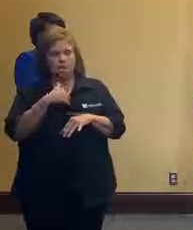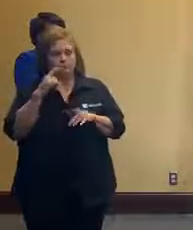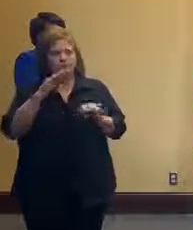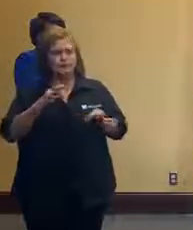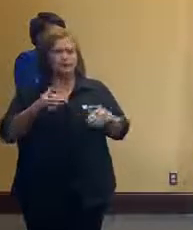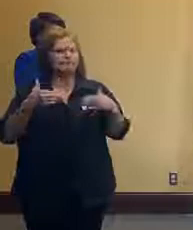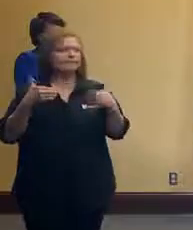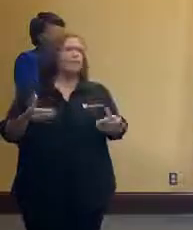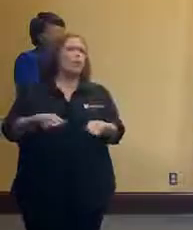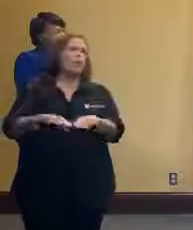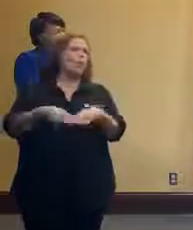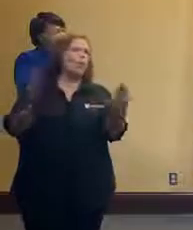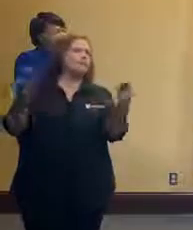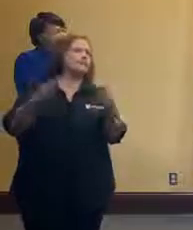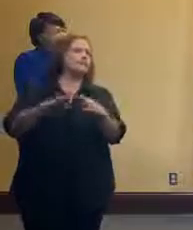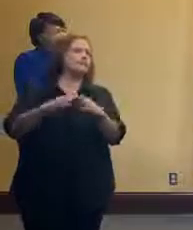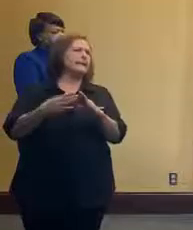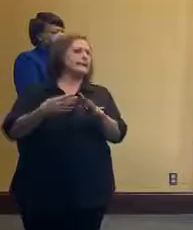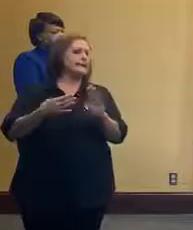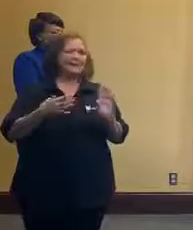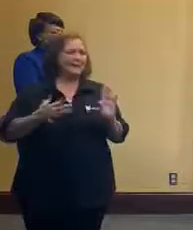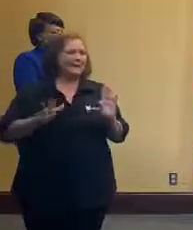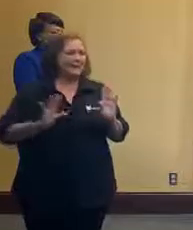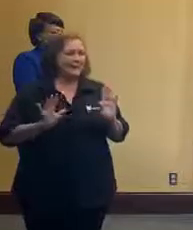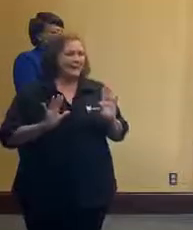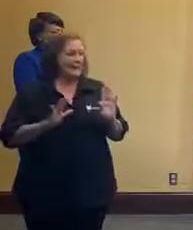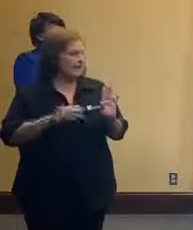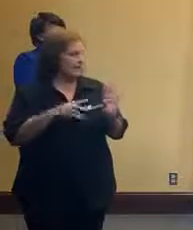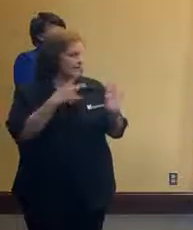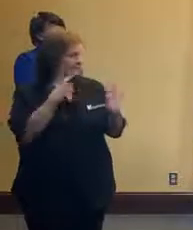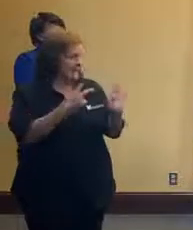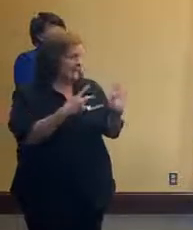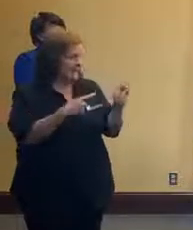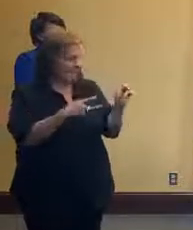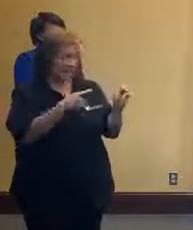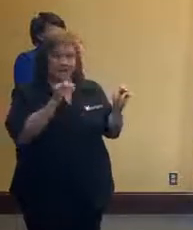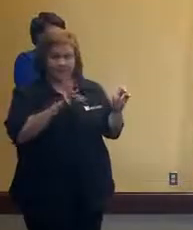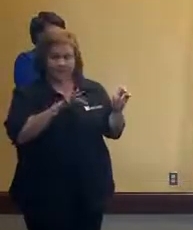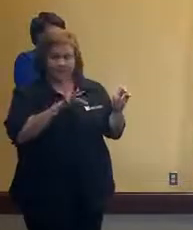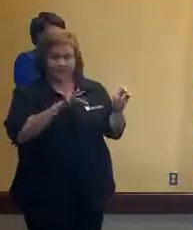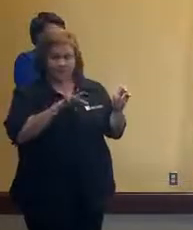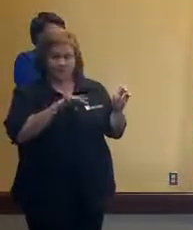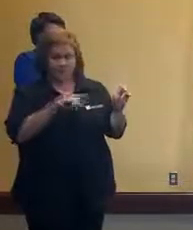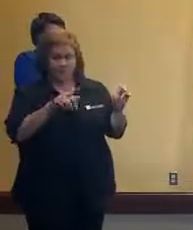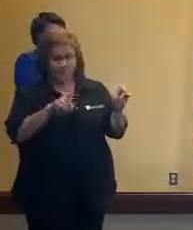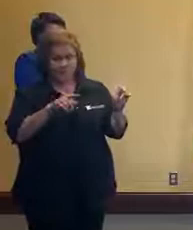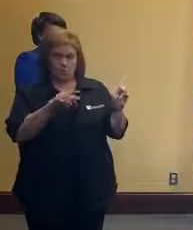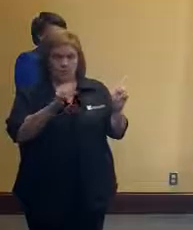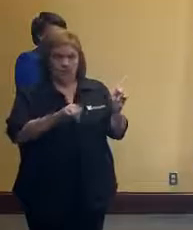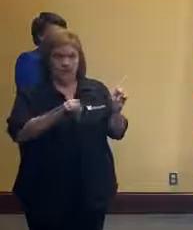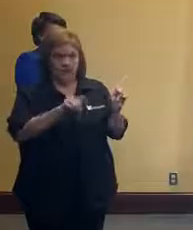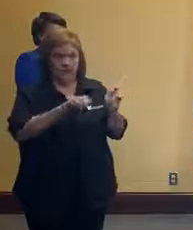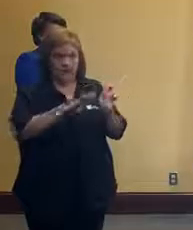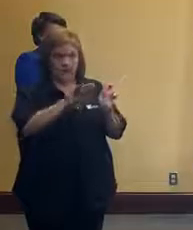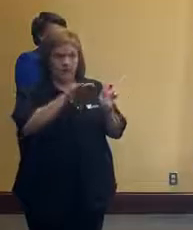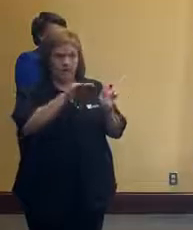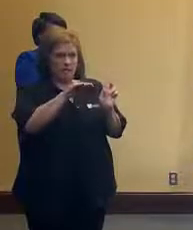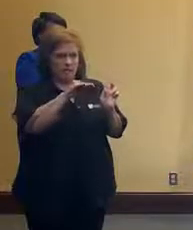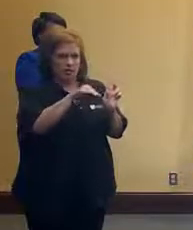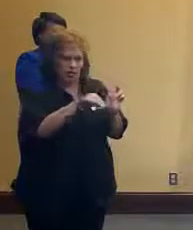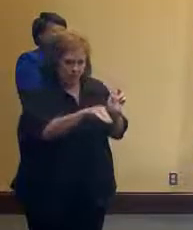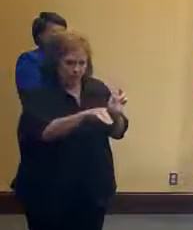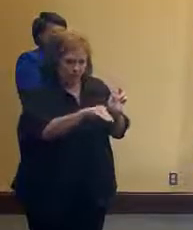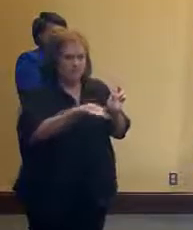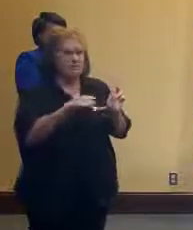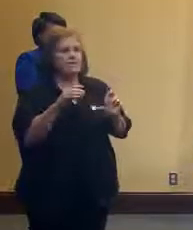level, because of what's happening on the y-axis, this could prolong what our pre-COVID recovery could end up as.